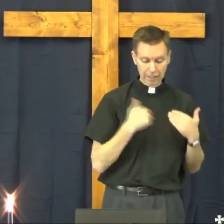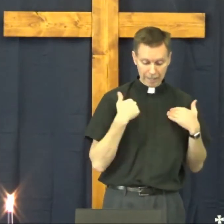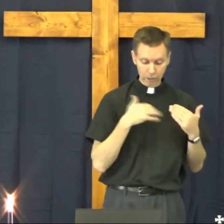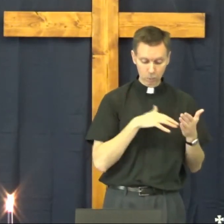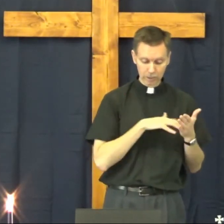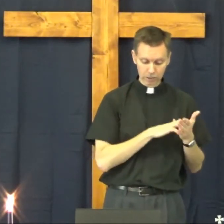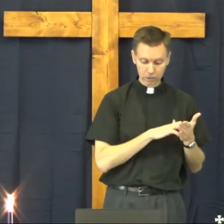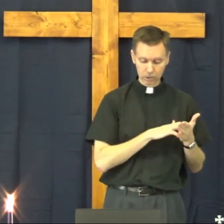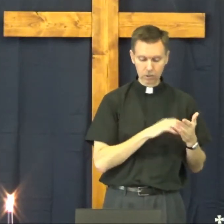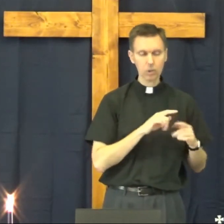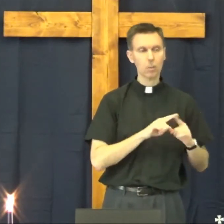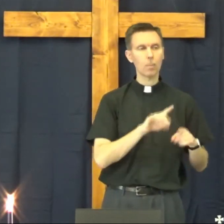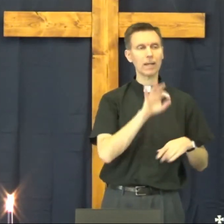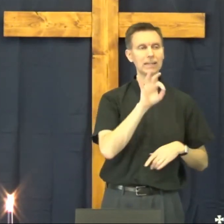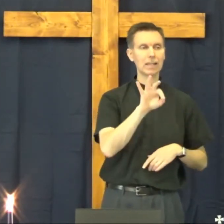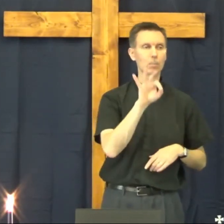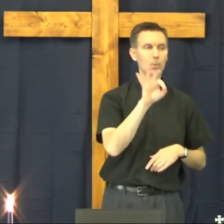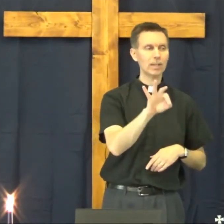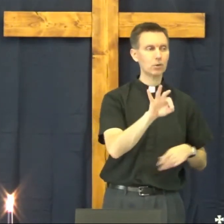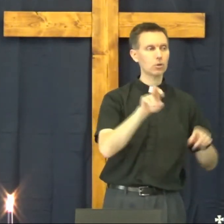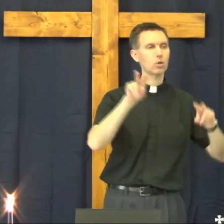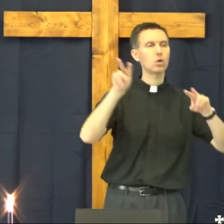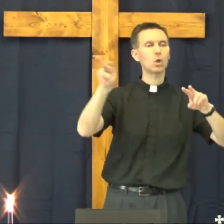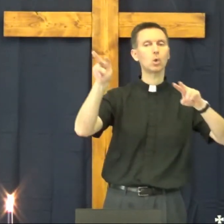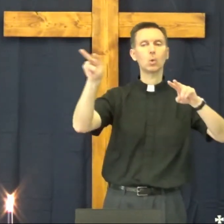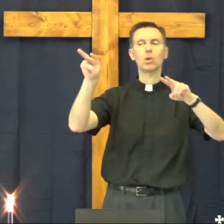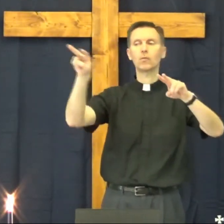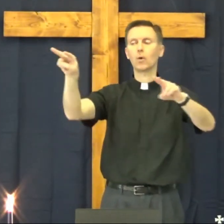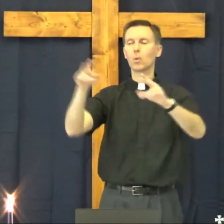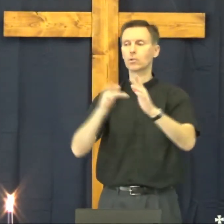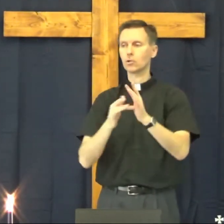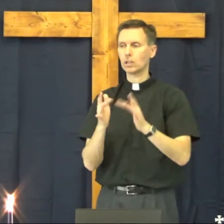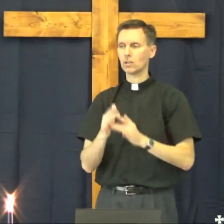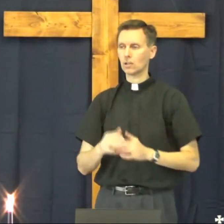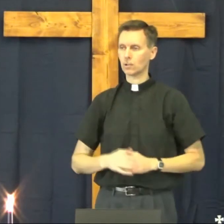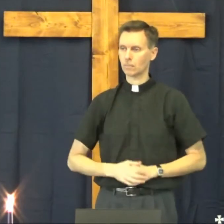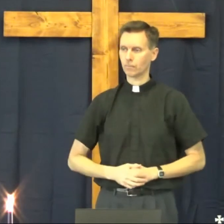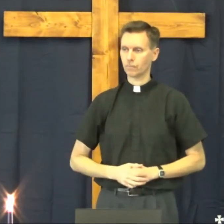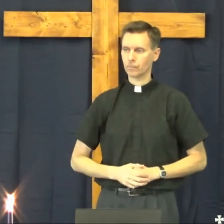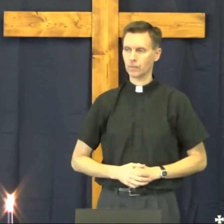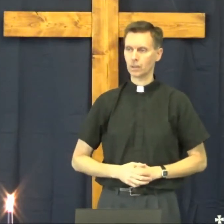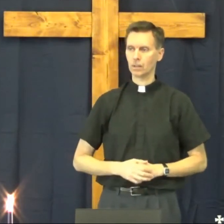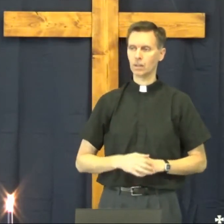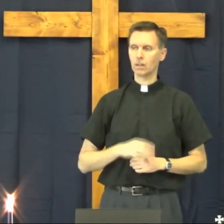had weaknesses, but they preached, looked forward to Jesus.